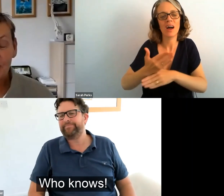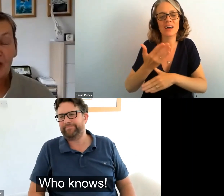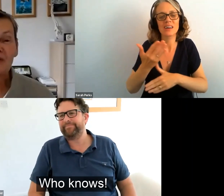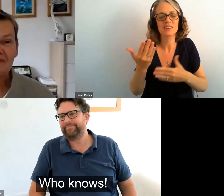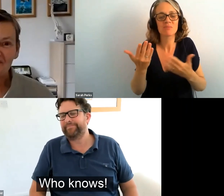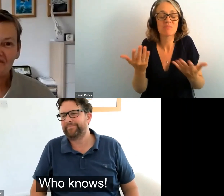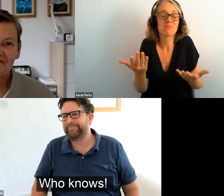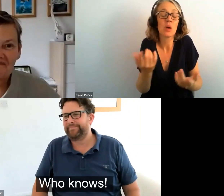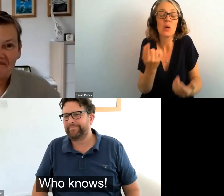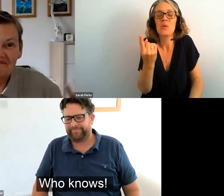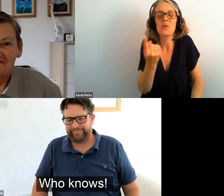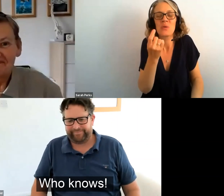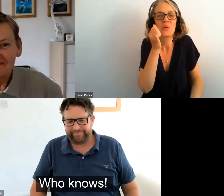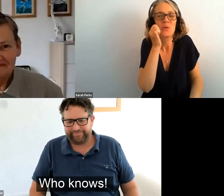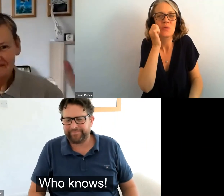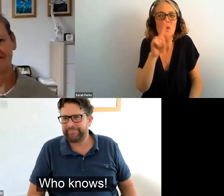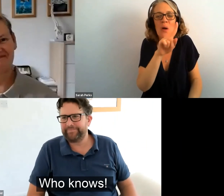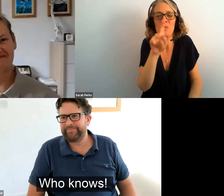knows?